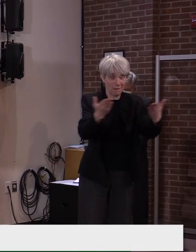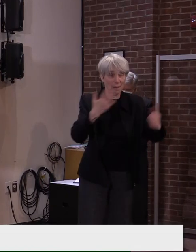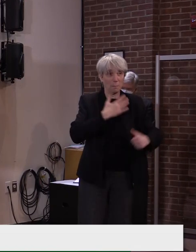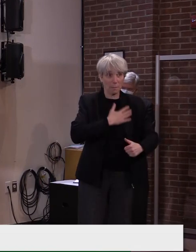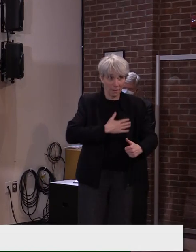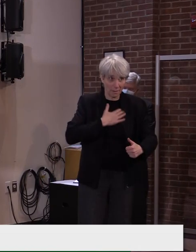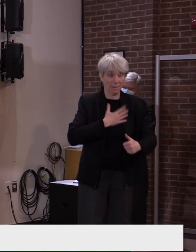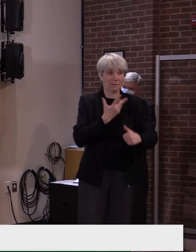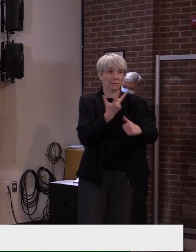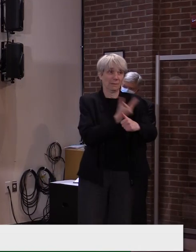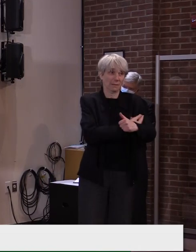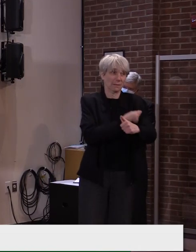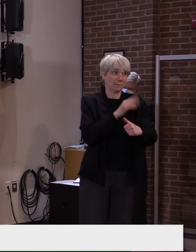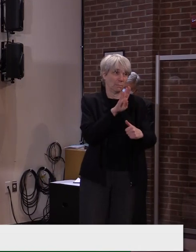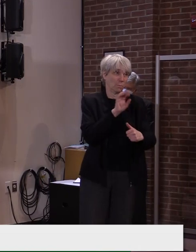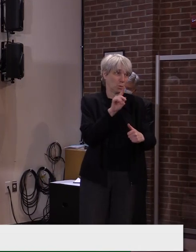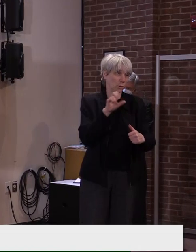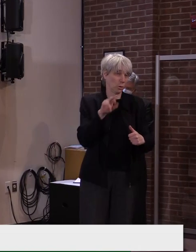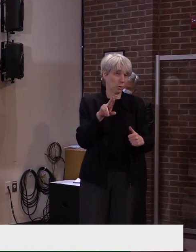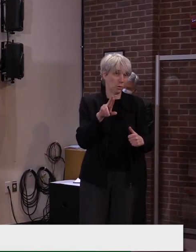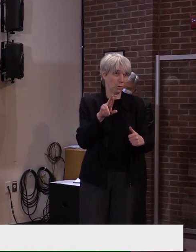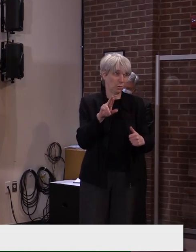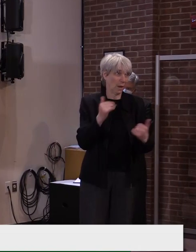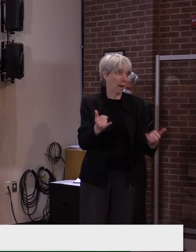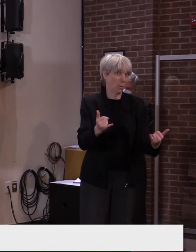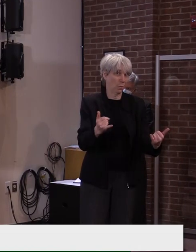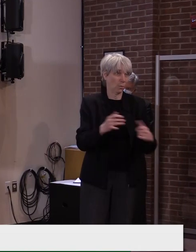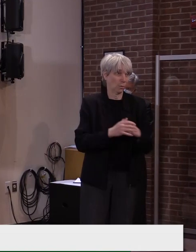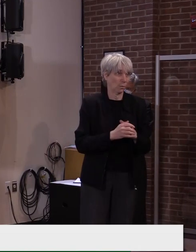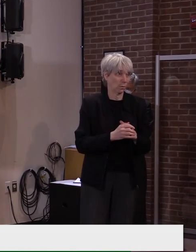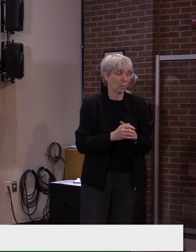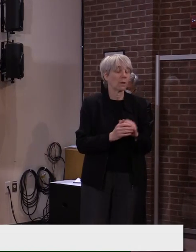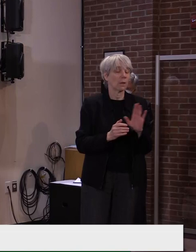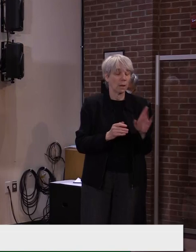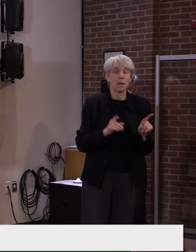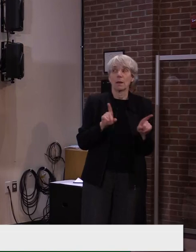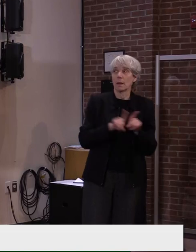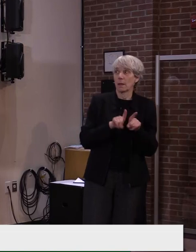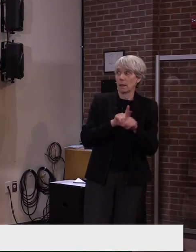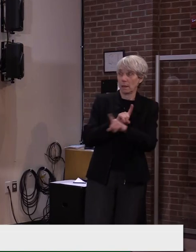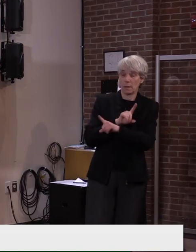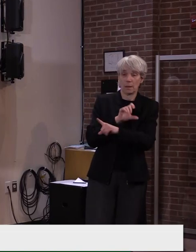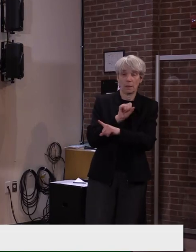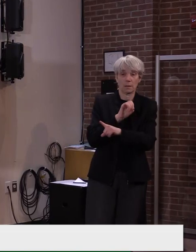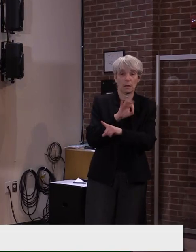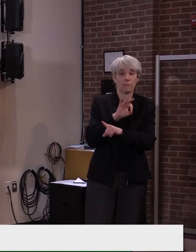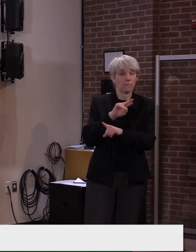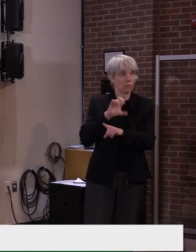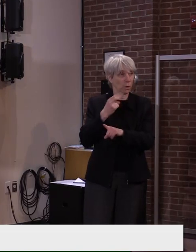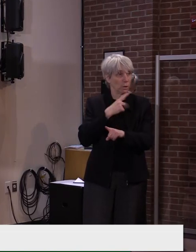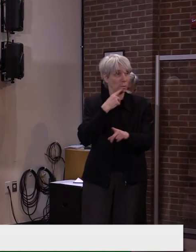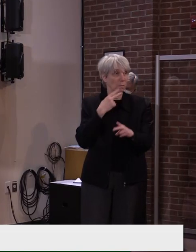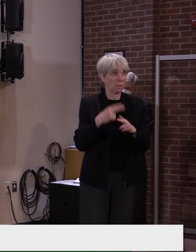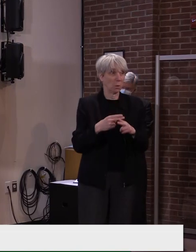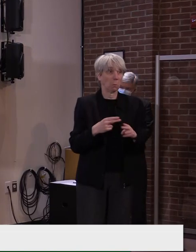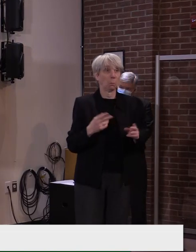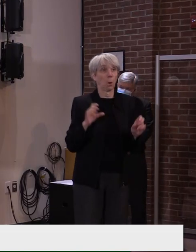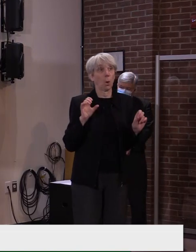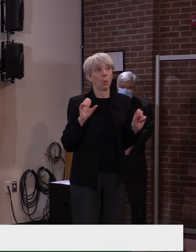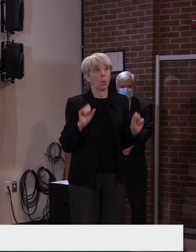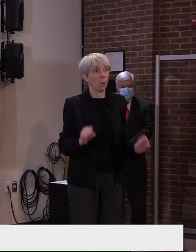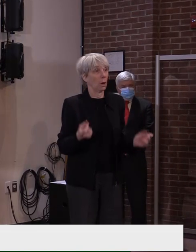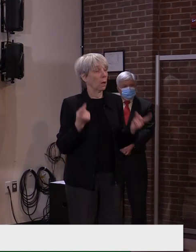to prevent this from happening. I think the reality that Secretary French was talking about is real. I mean, we don't know what's